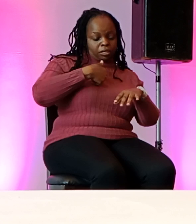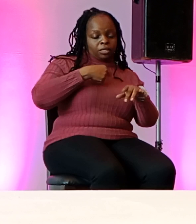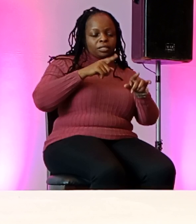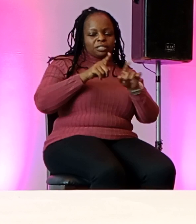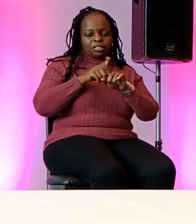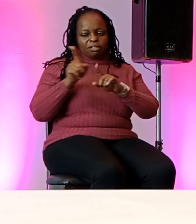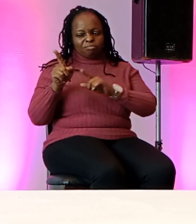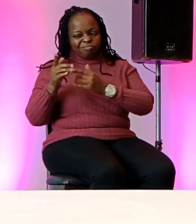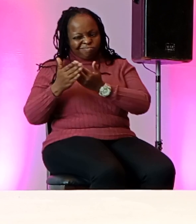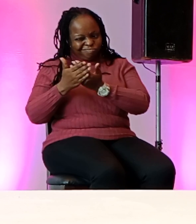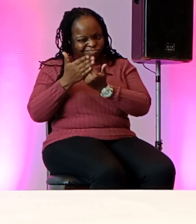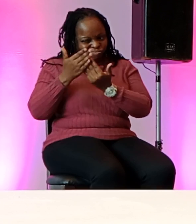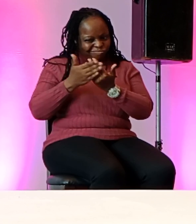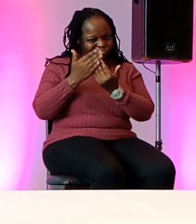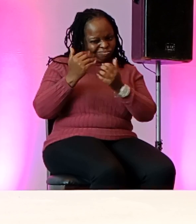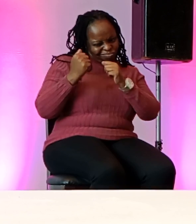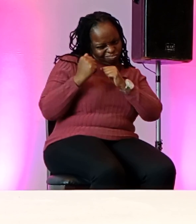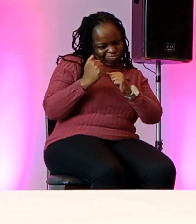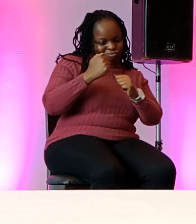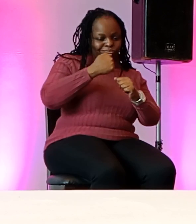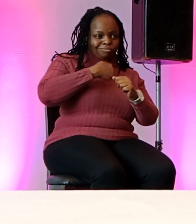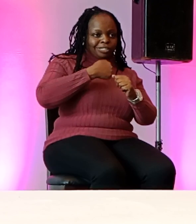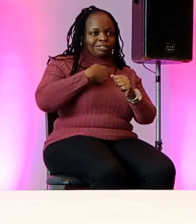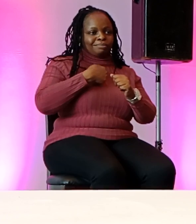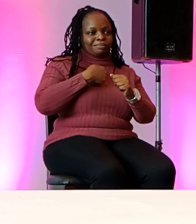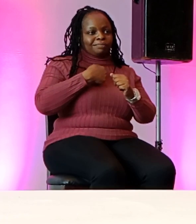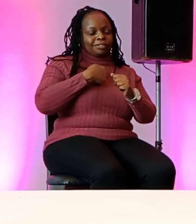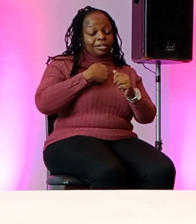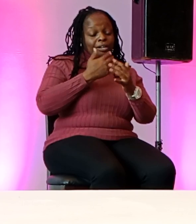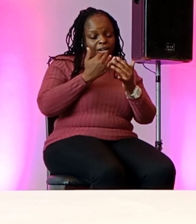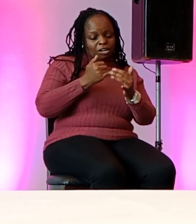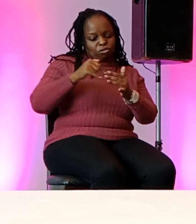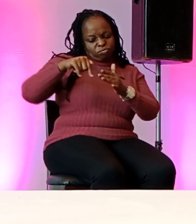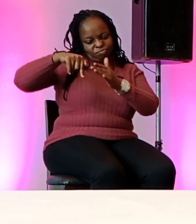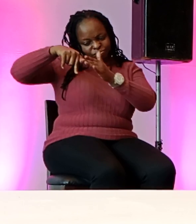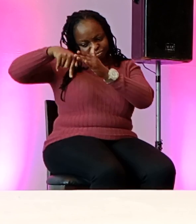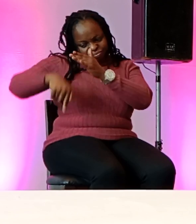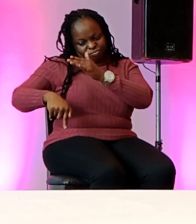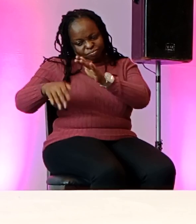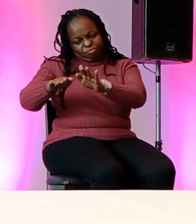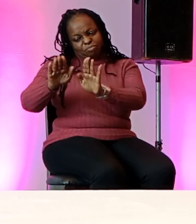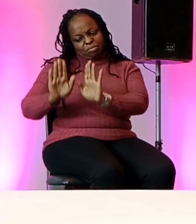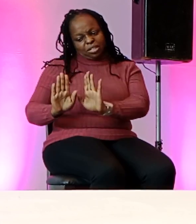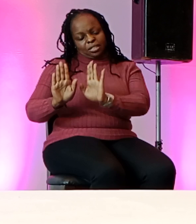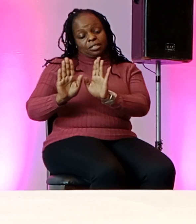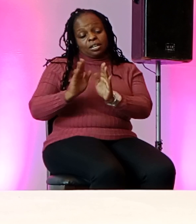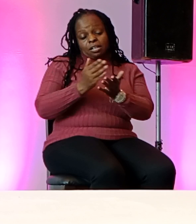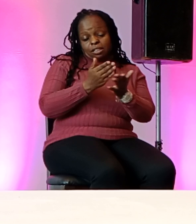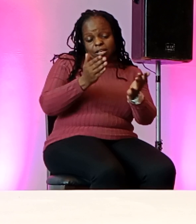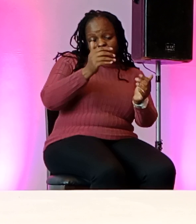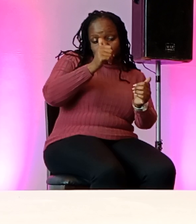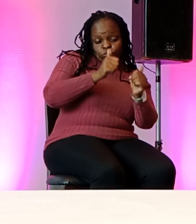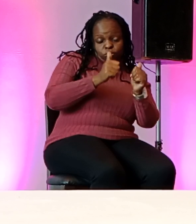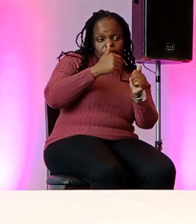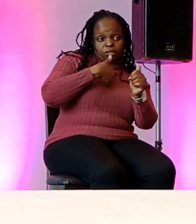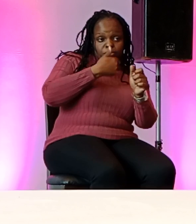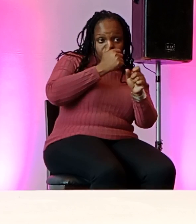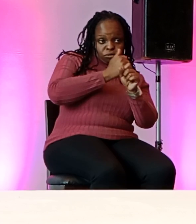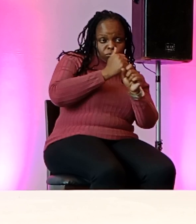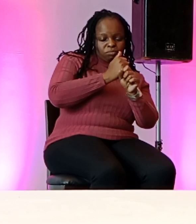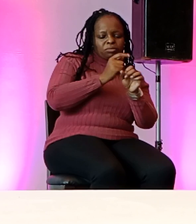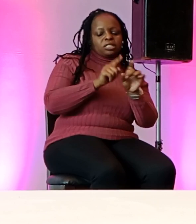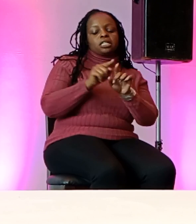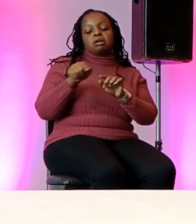affirms me 6 feet under, because some things I do have done similar things